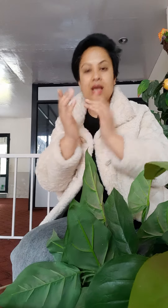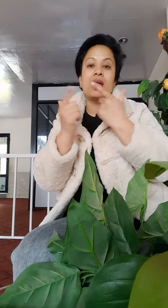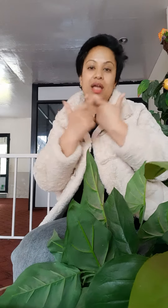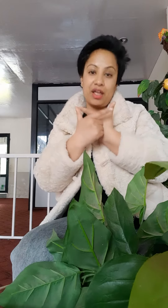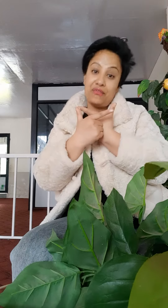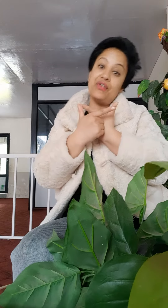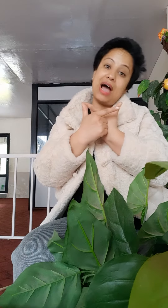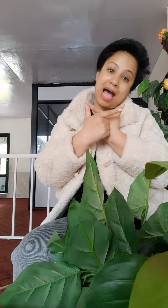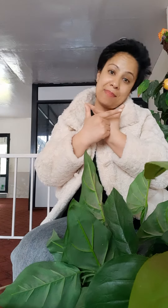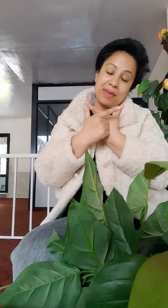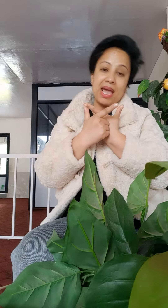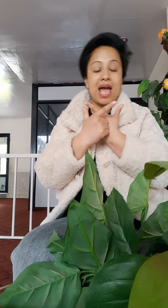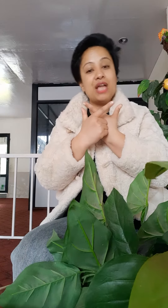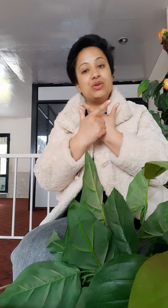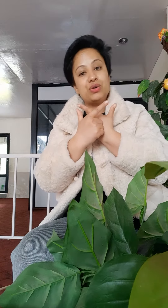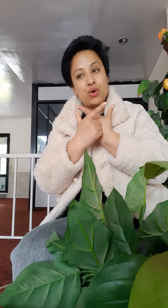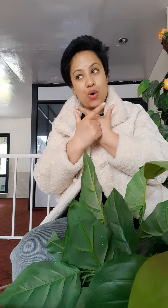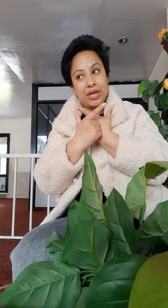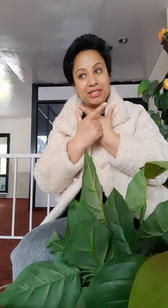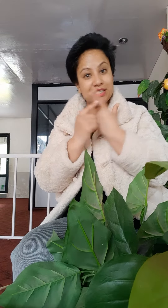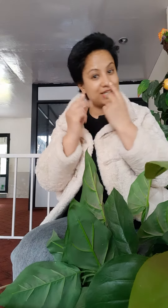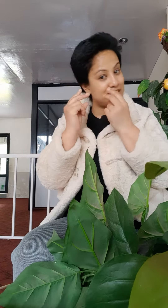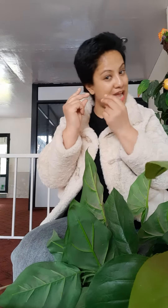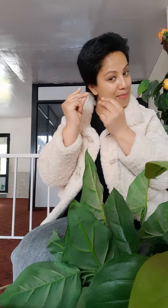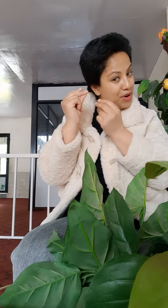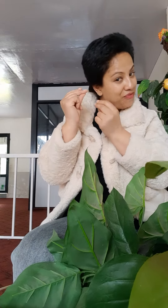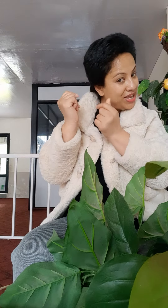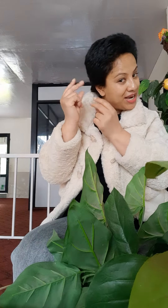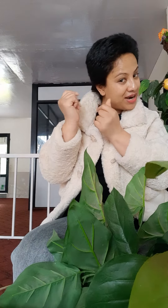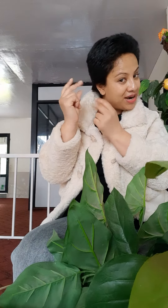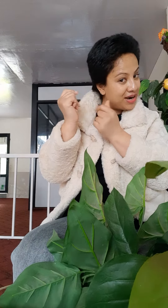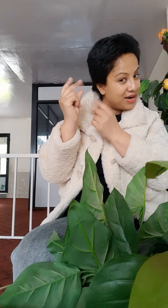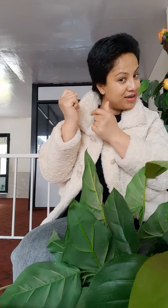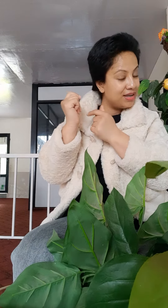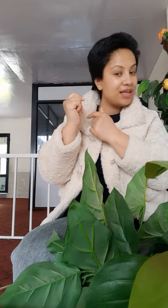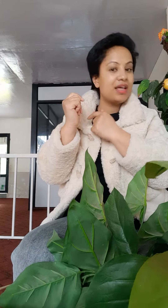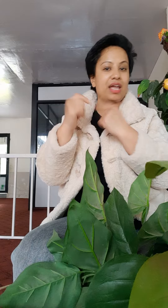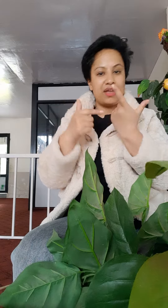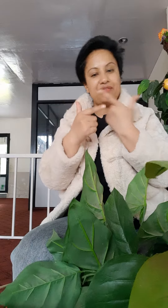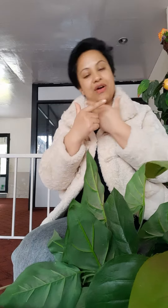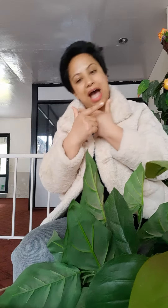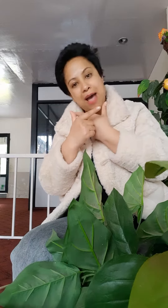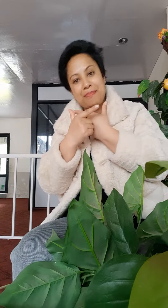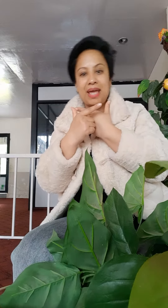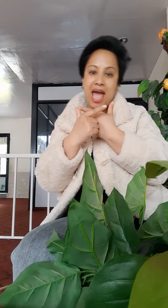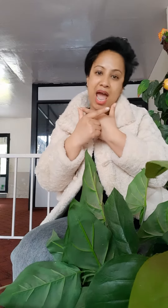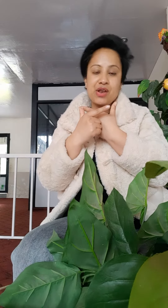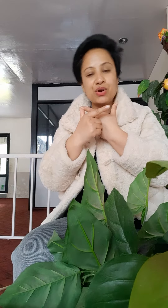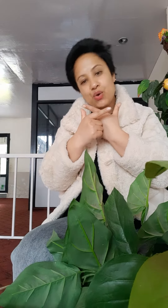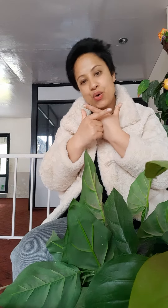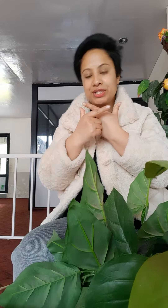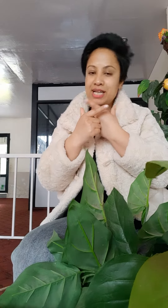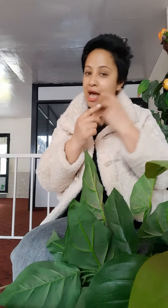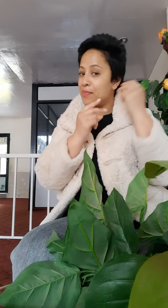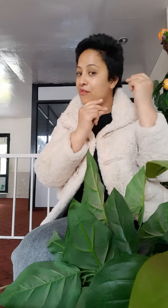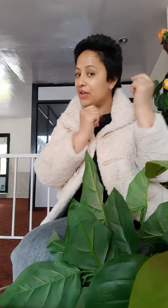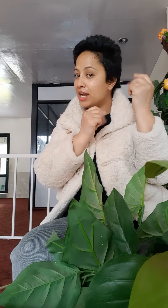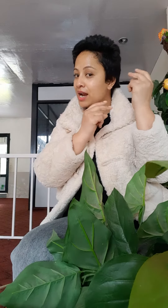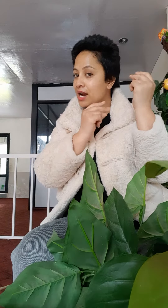If you're happy and you know it, snap your finger If you're happy and you know it, snap your finger